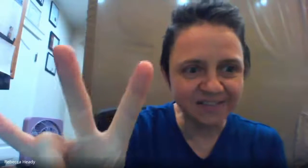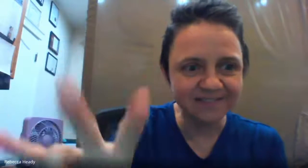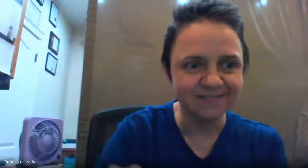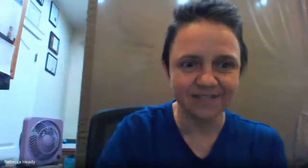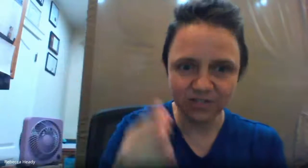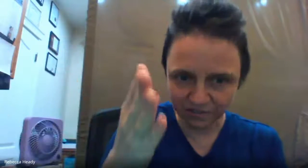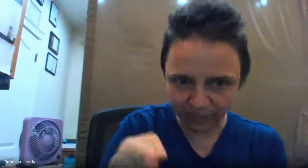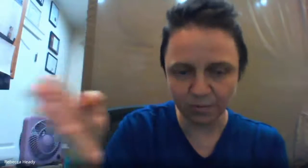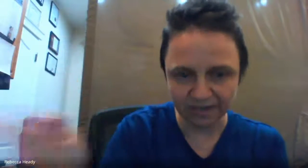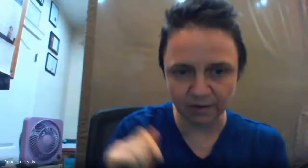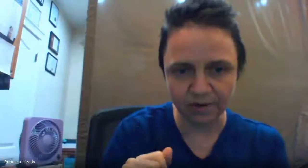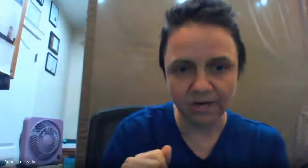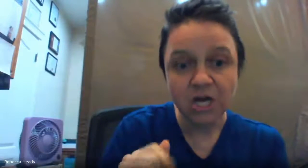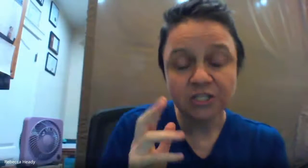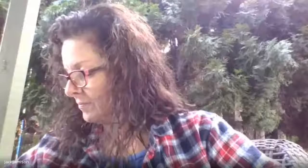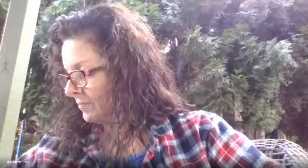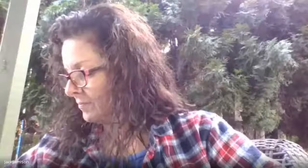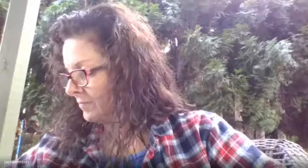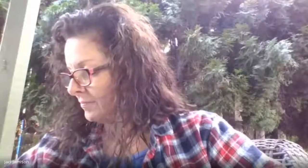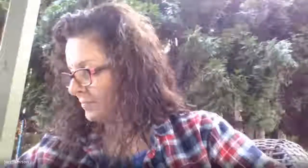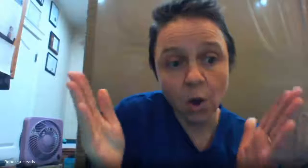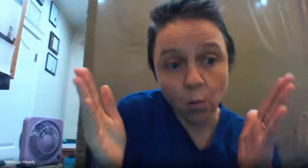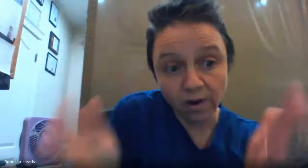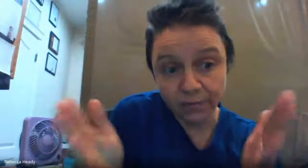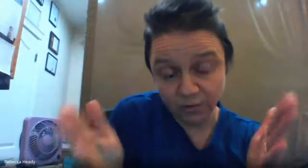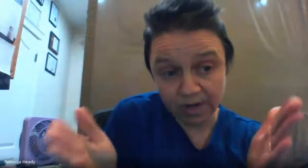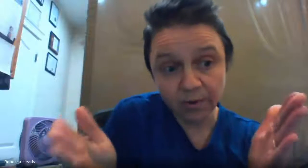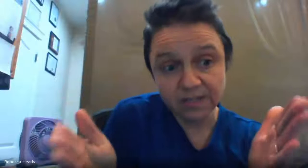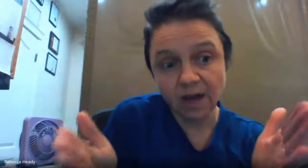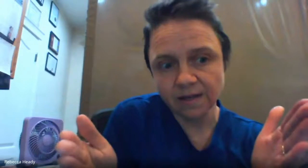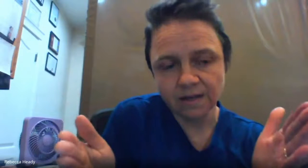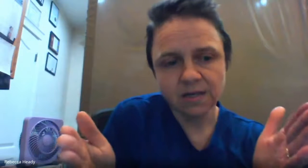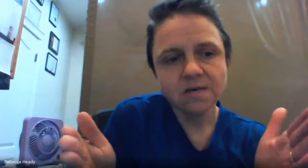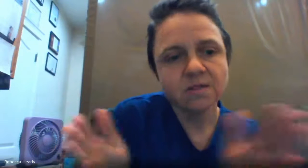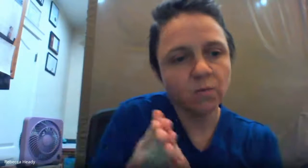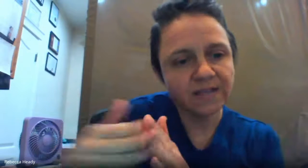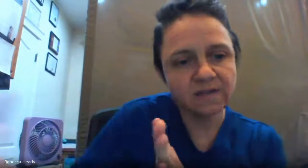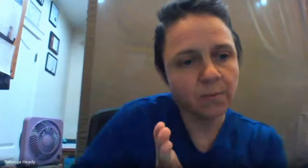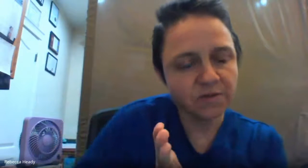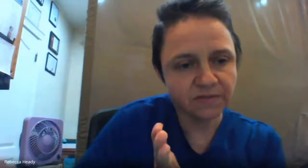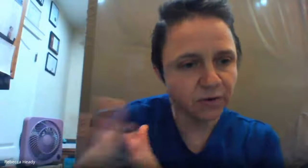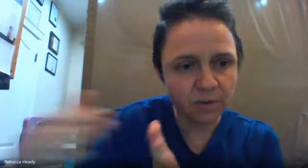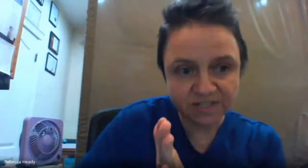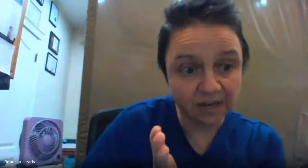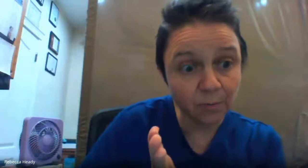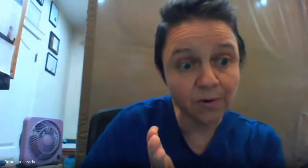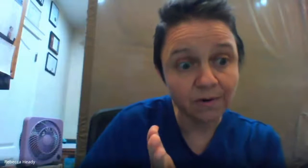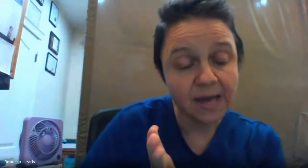just. So if you basically know 1 through 20 pretty solid, the rest of them are just first number, second number. And